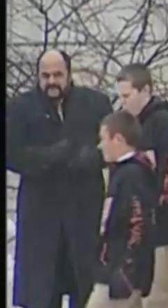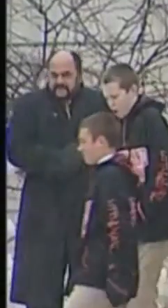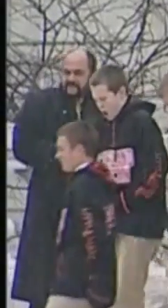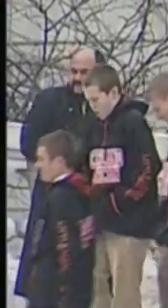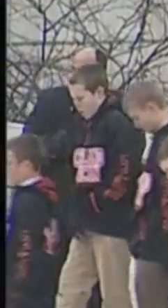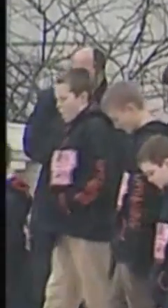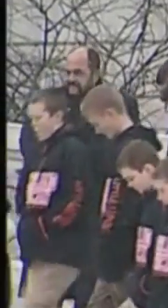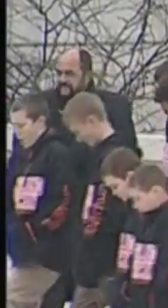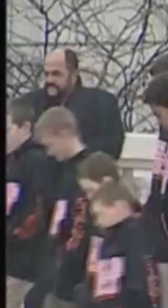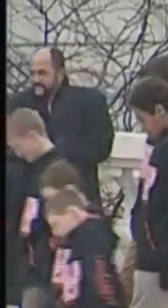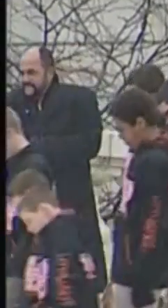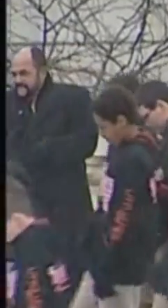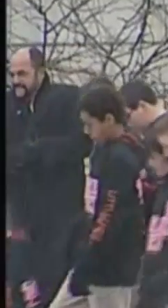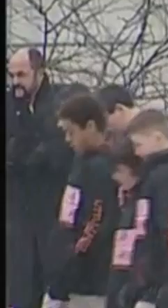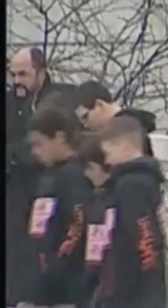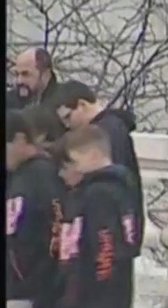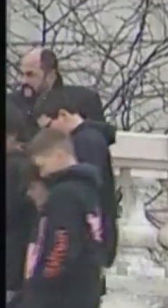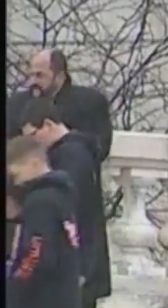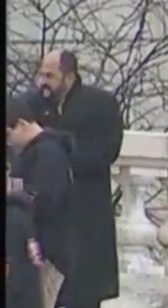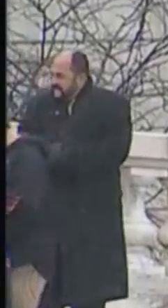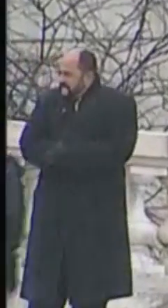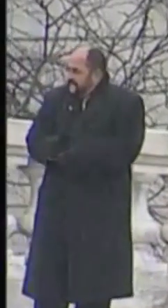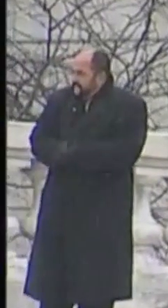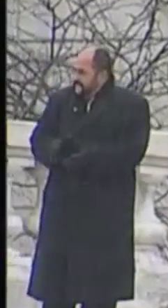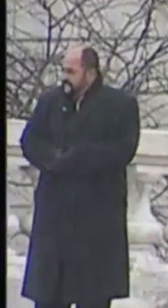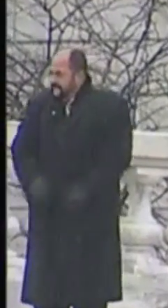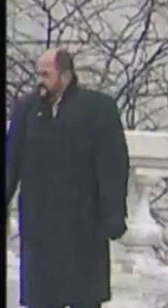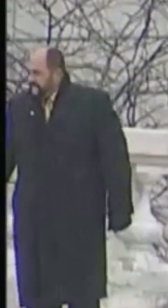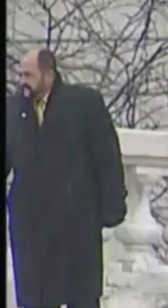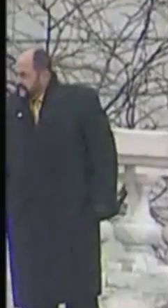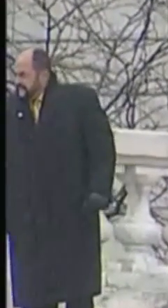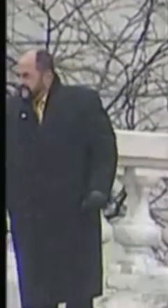Thank you. Ladies and gentlemen, please take your seats.